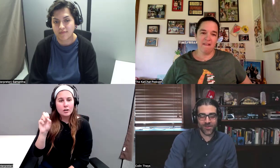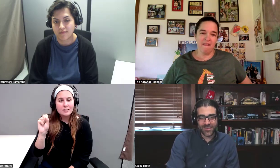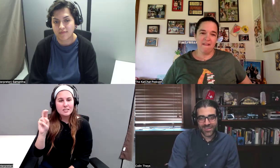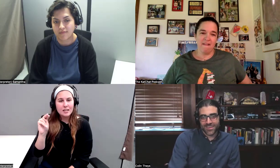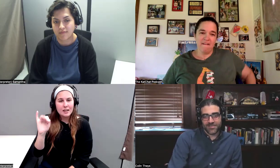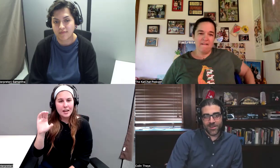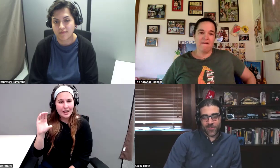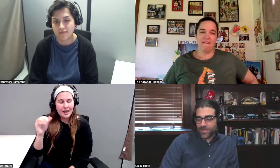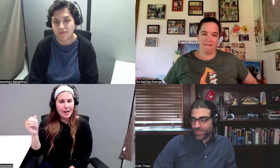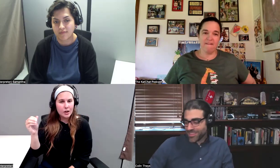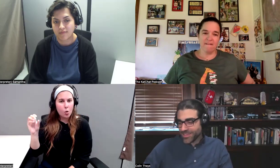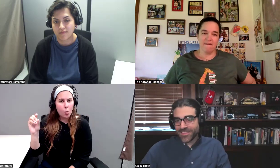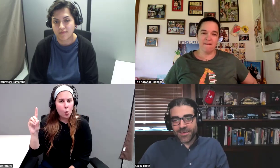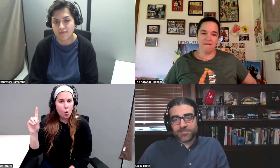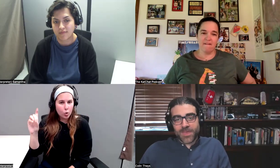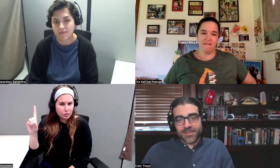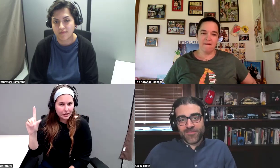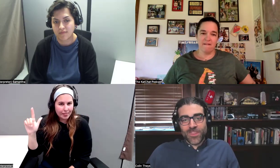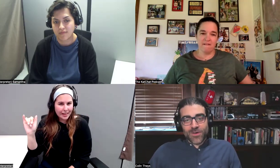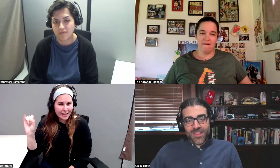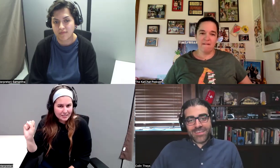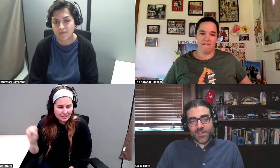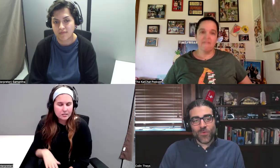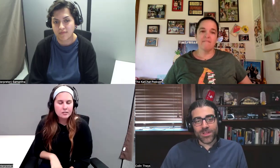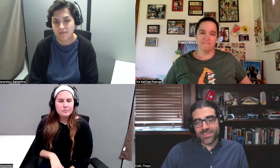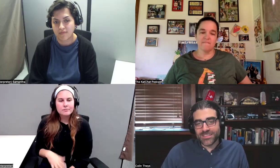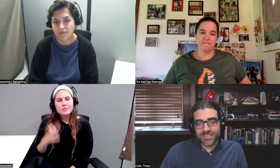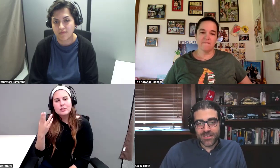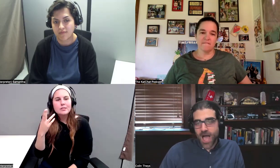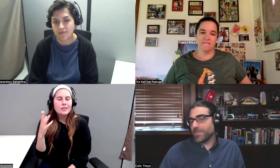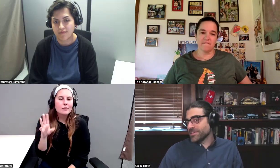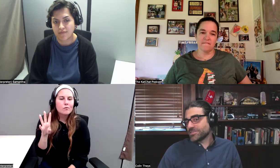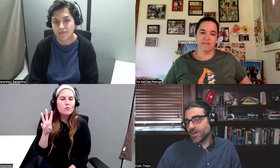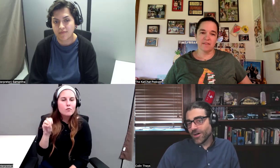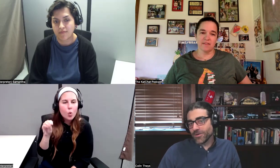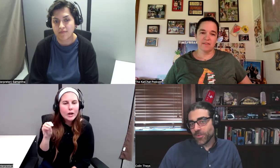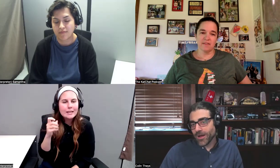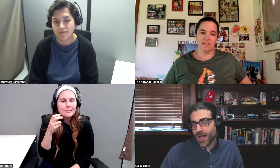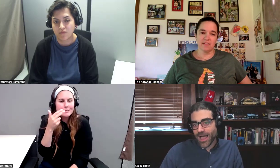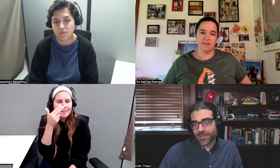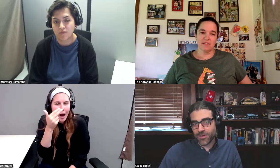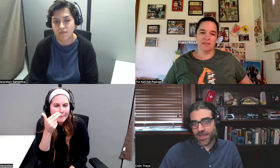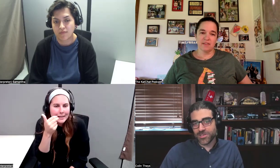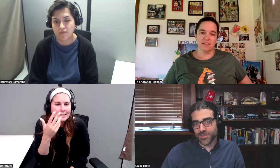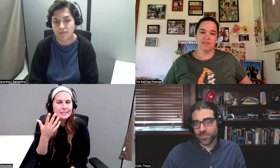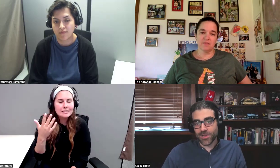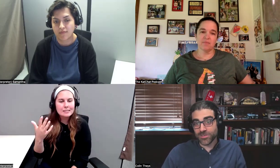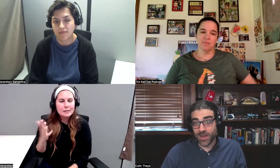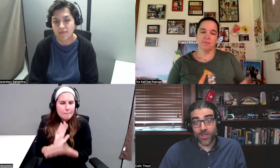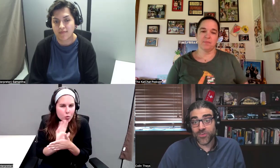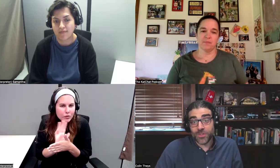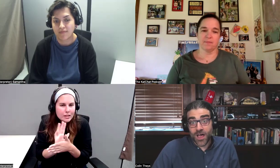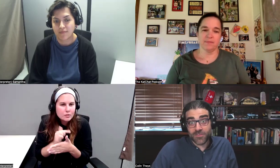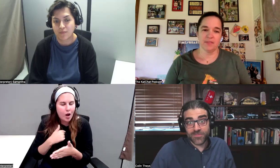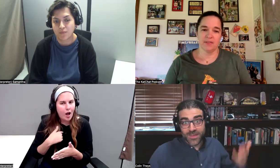there. So, for me, really the kind of the classic 40s comedies are where I took my initial inspiration.